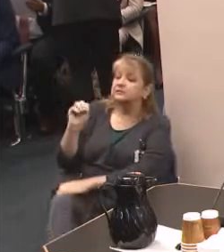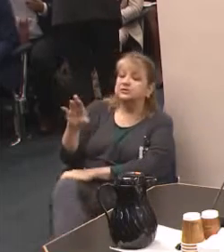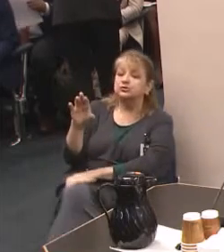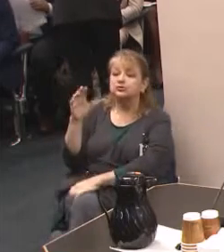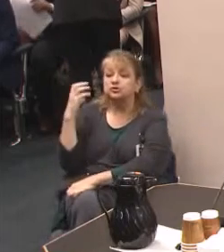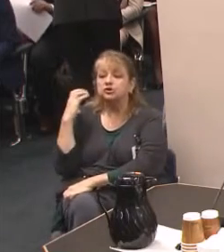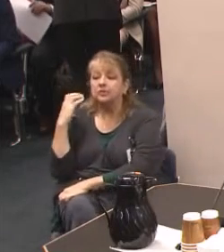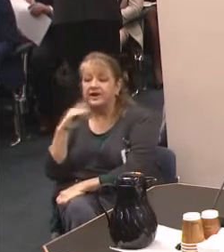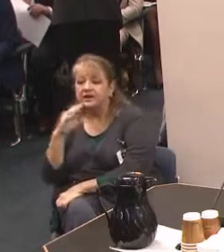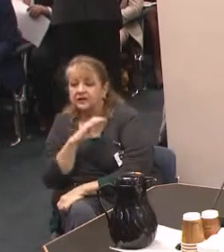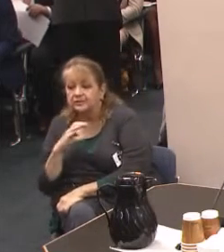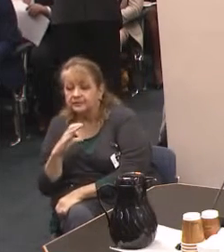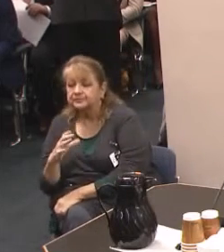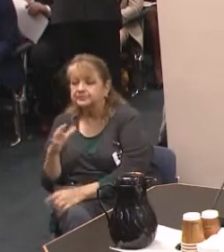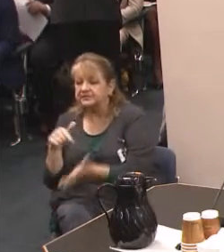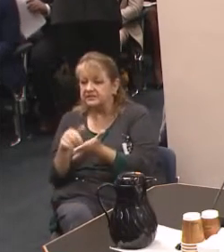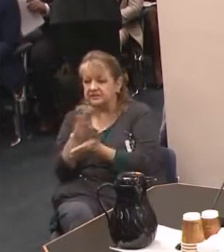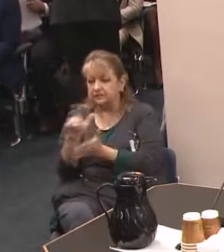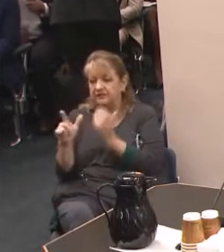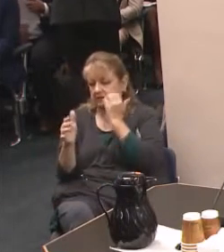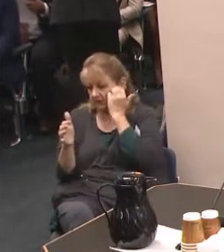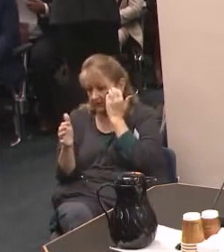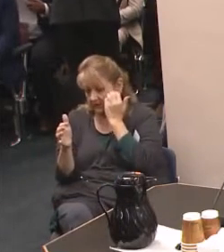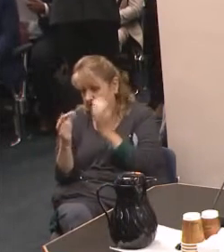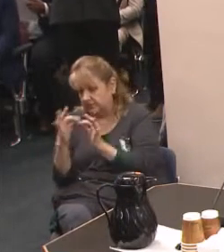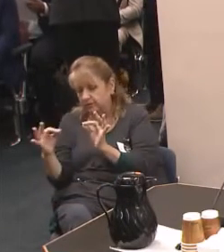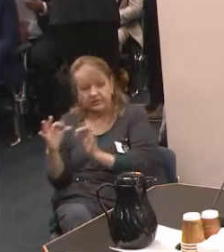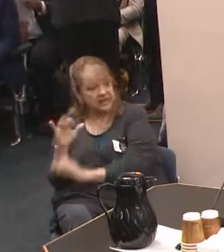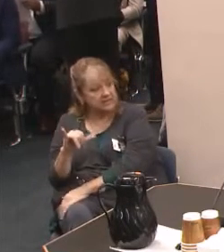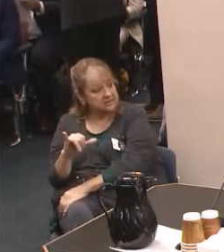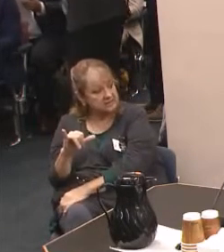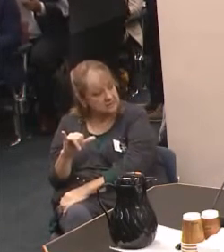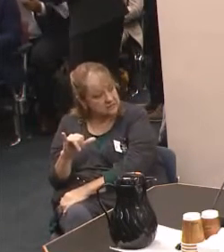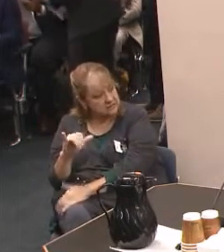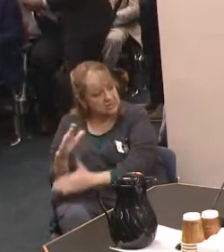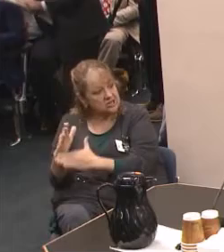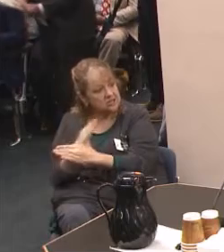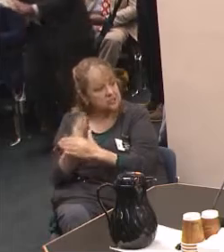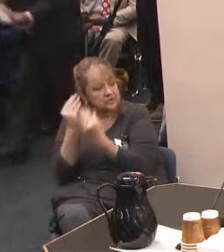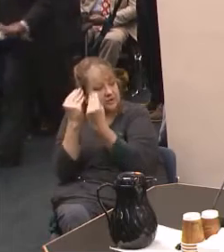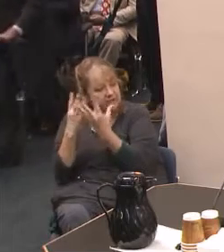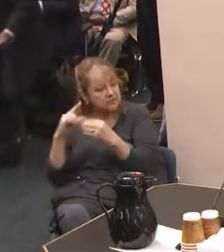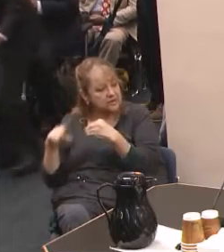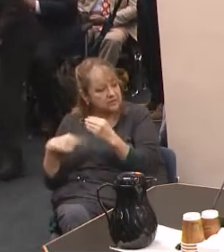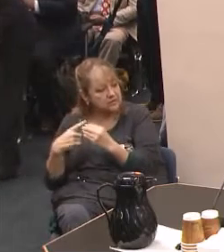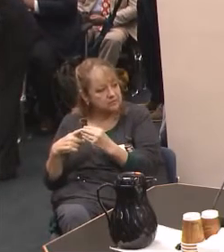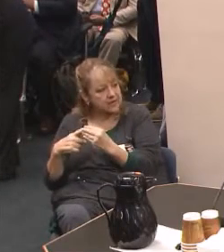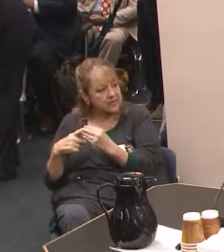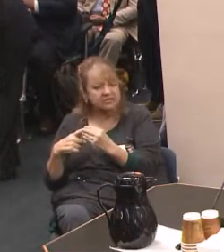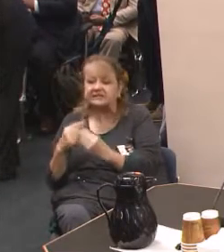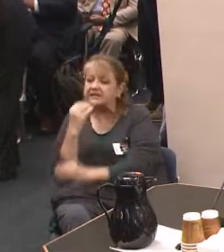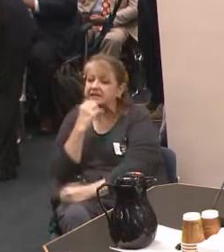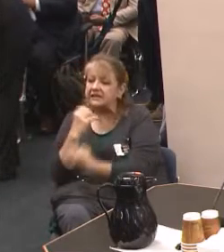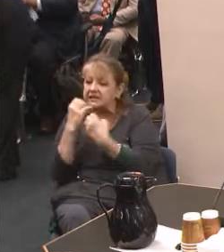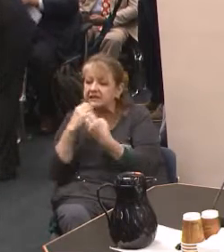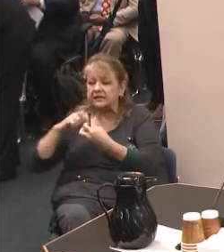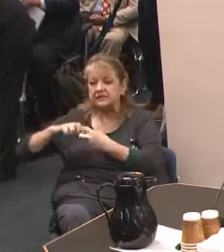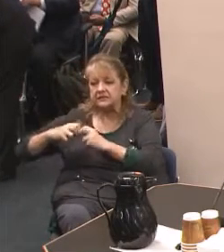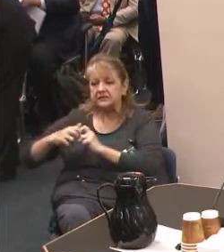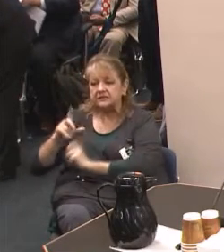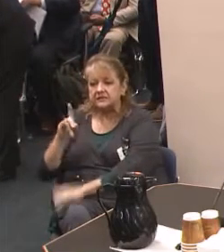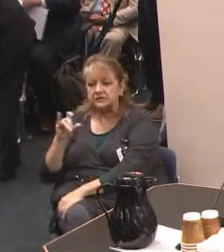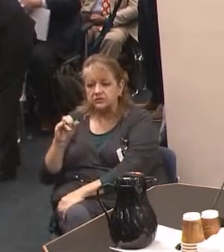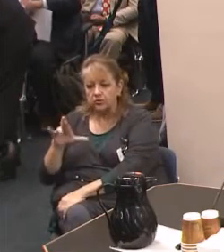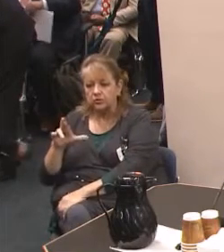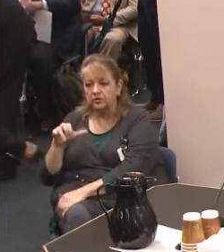committee. The bill is simply that sharing information about eating disorders from